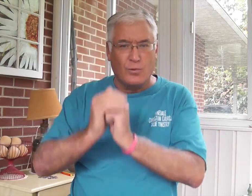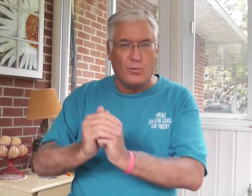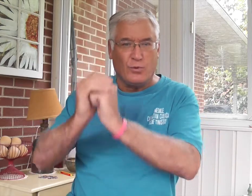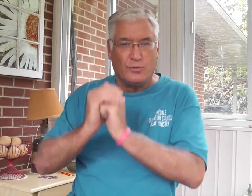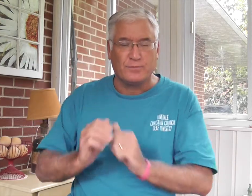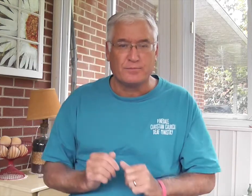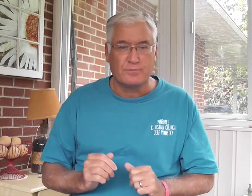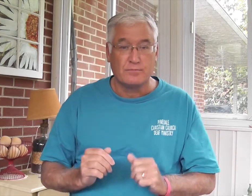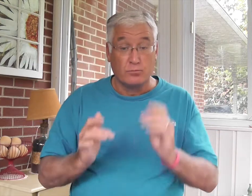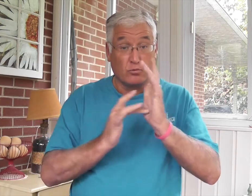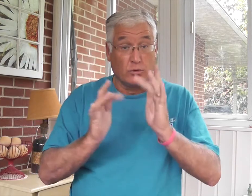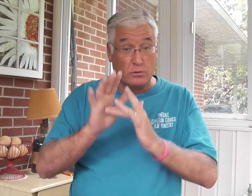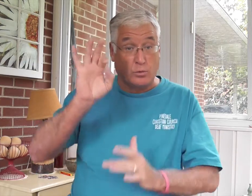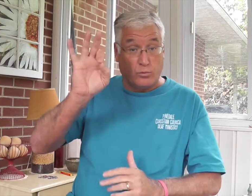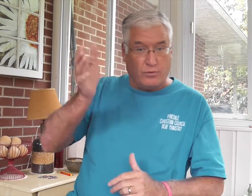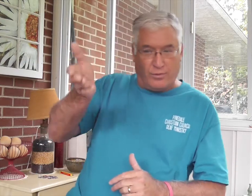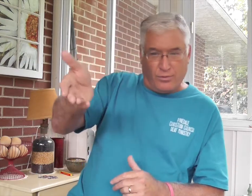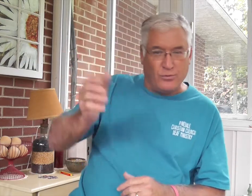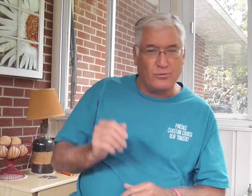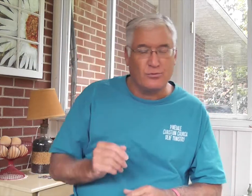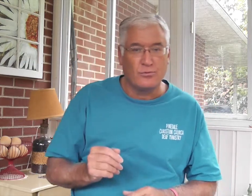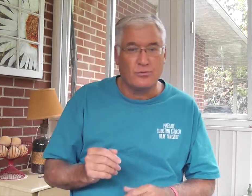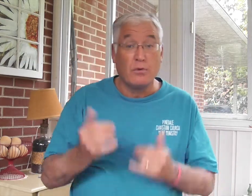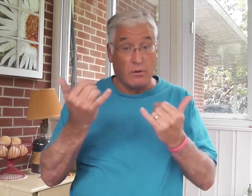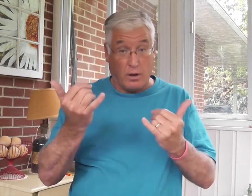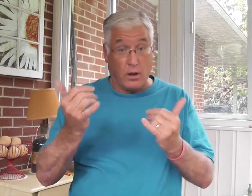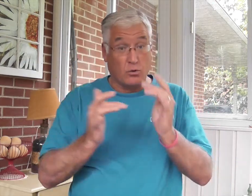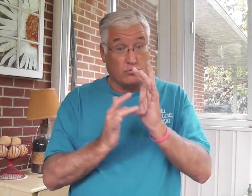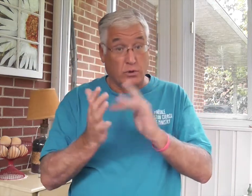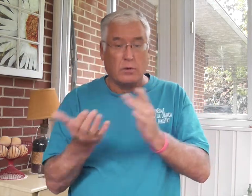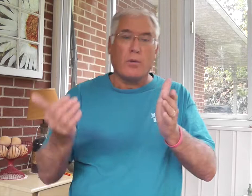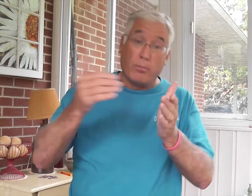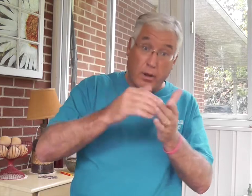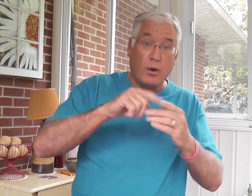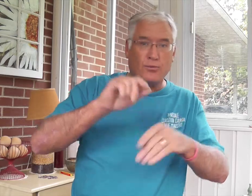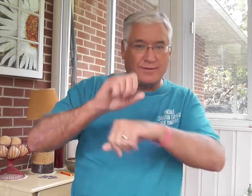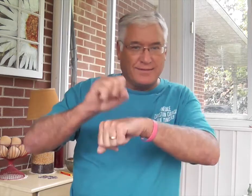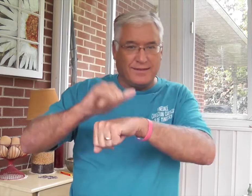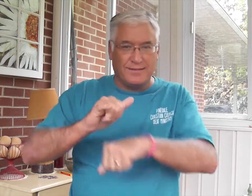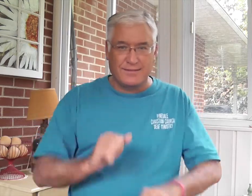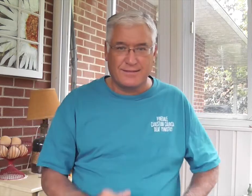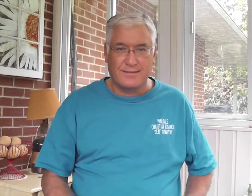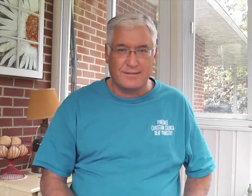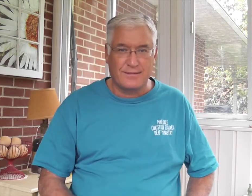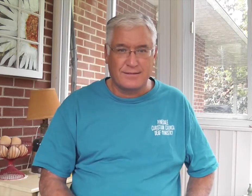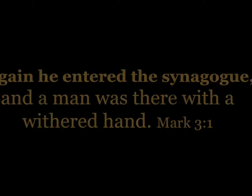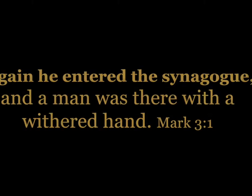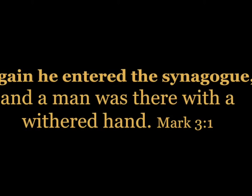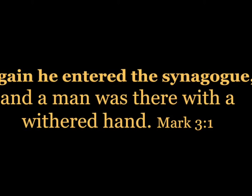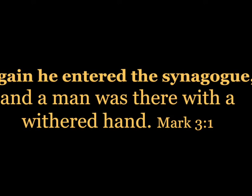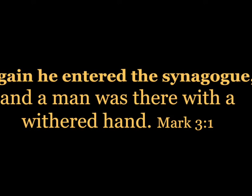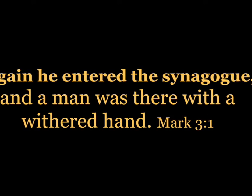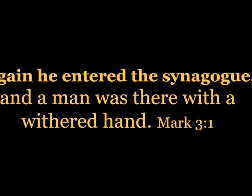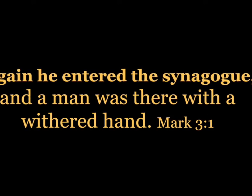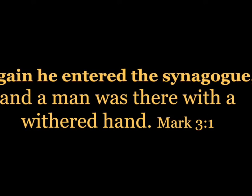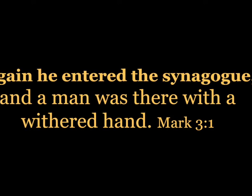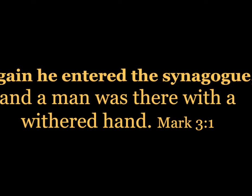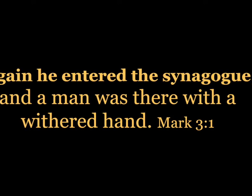Jewish people went together and worshiped. Jesus preached there, and now Jesus is back at the synagogue. Again, he entered